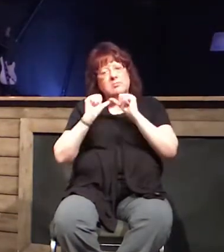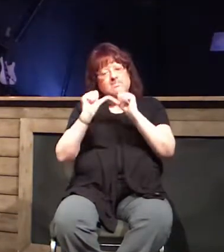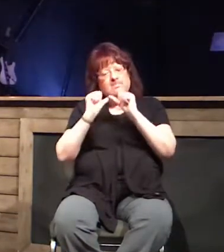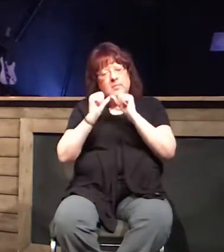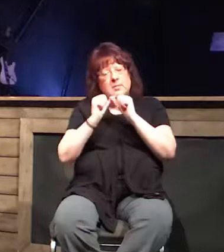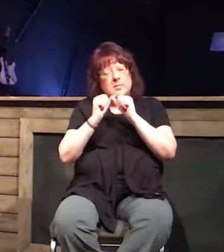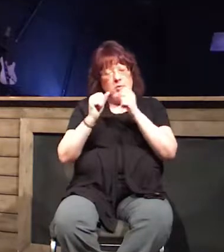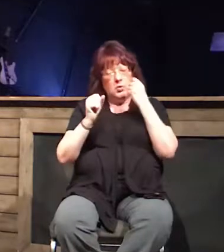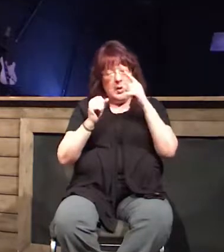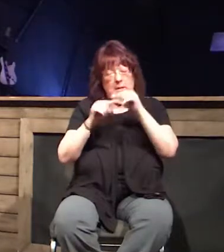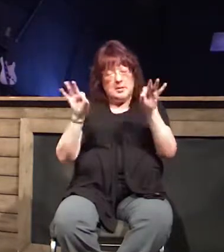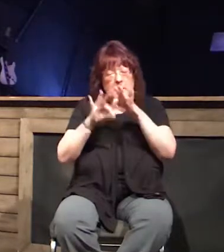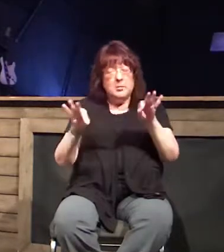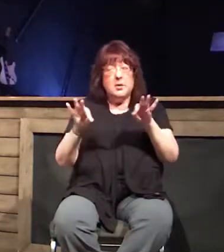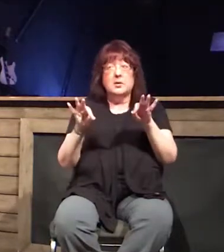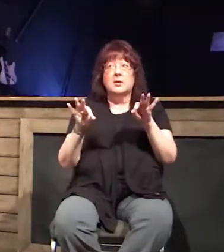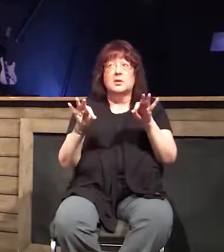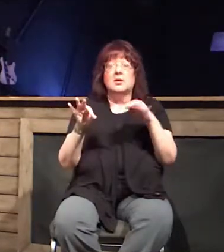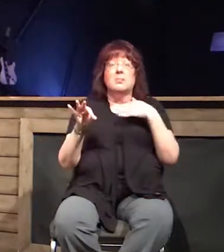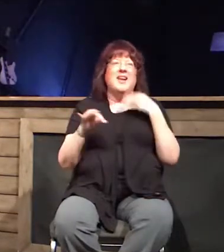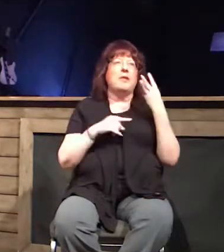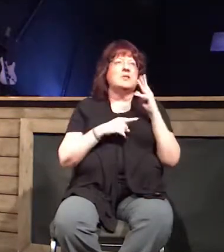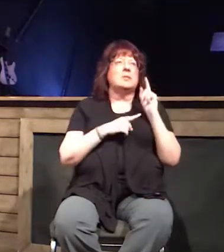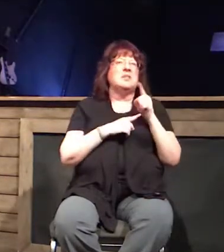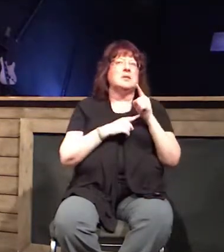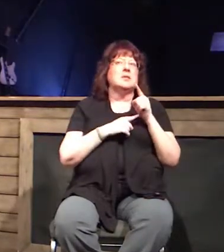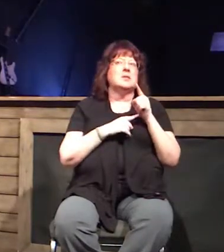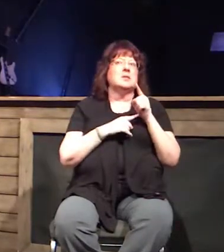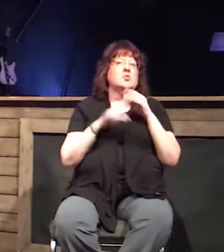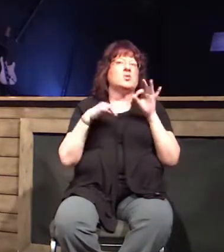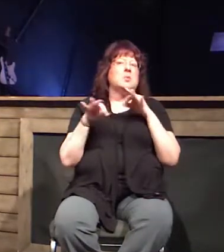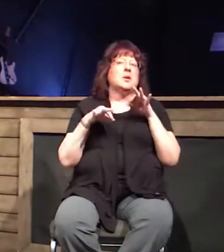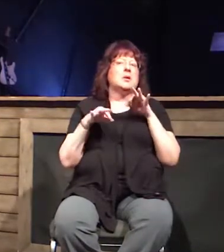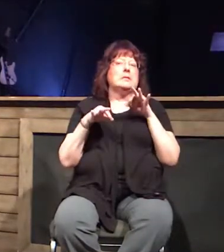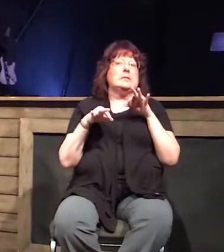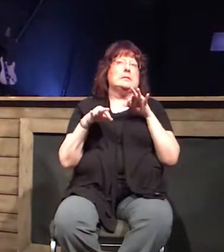statement. But I have 16 minutes.